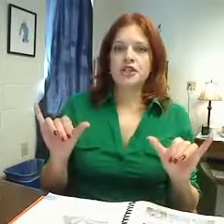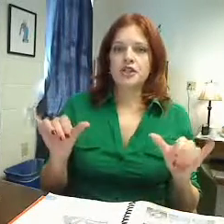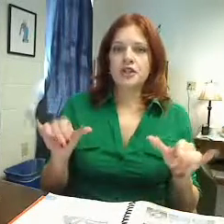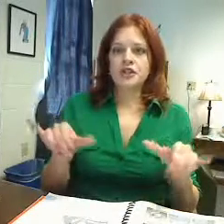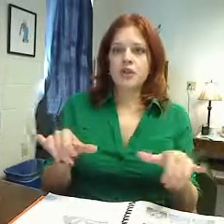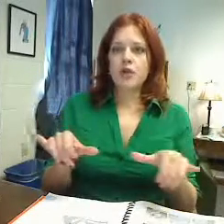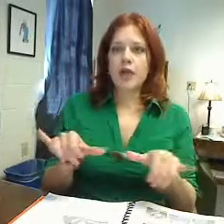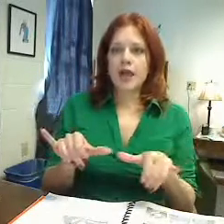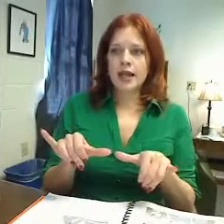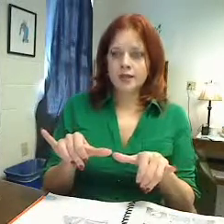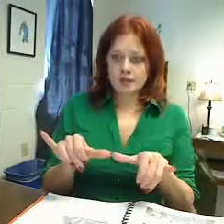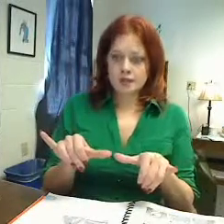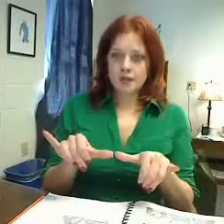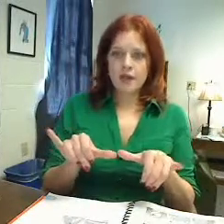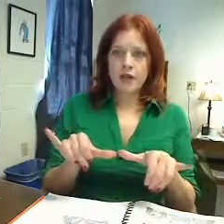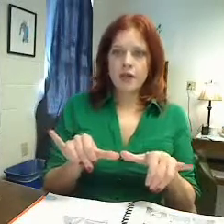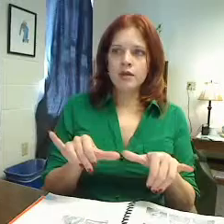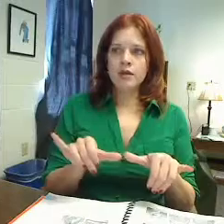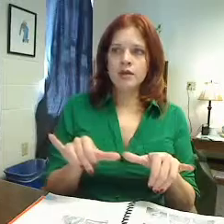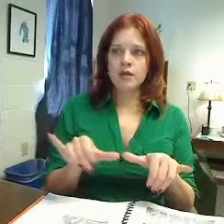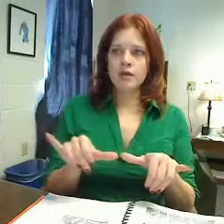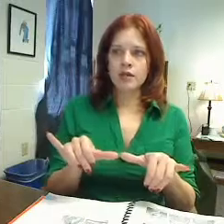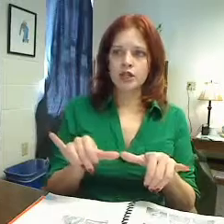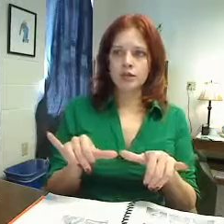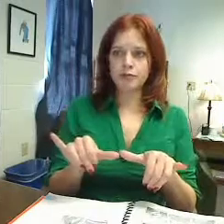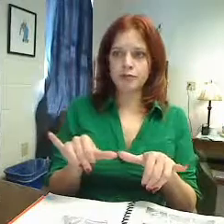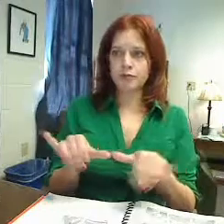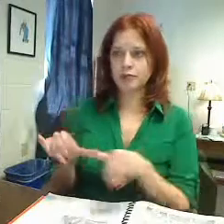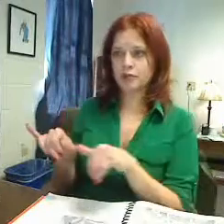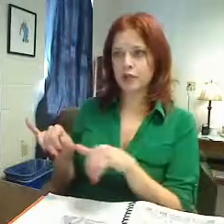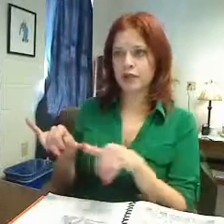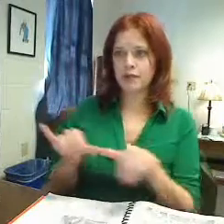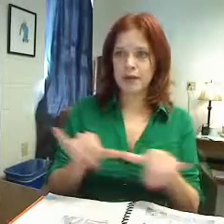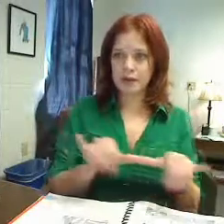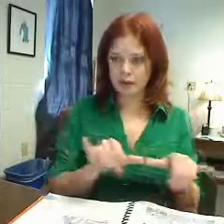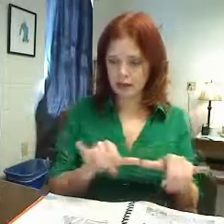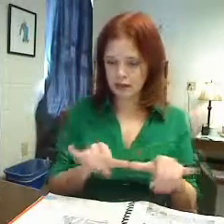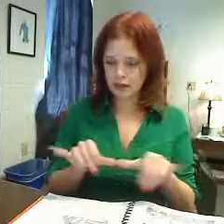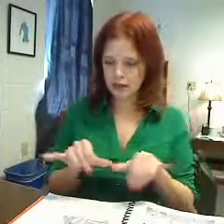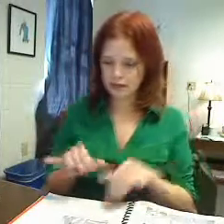Measure is 2 Y hands, thumb to thumb. Measure, need to measure something.